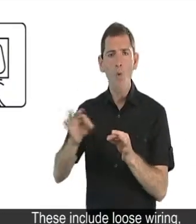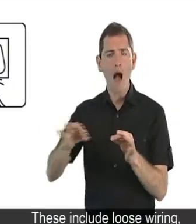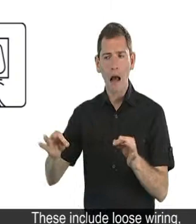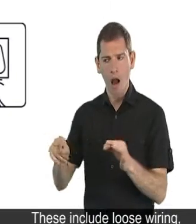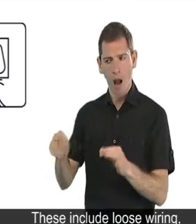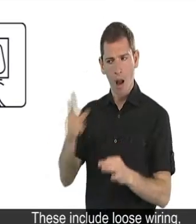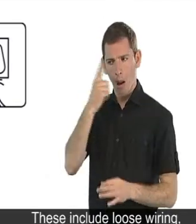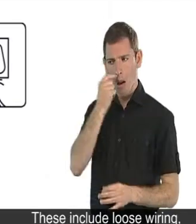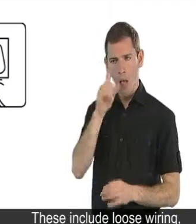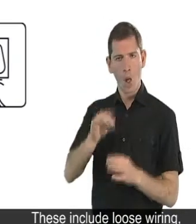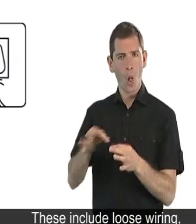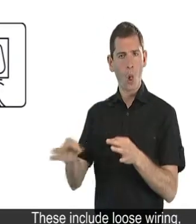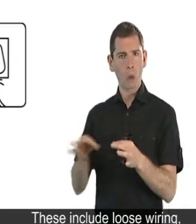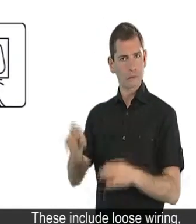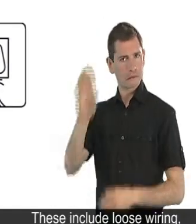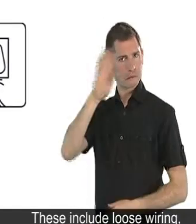These include loose wiring,